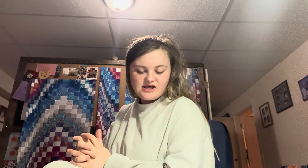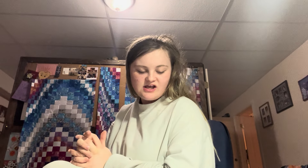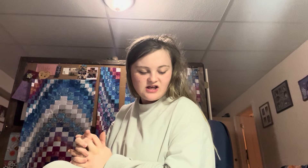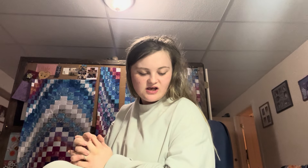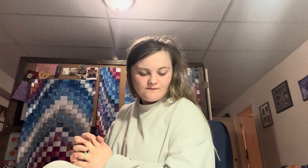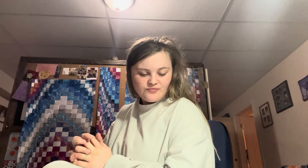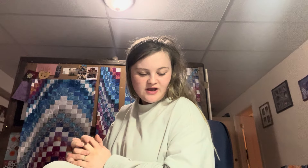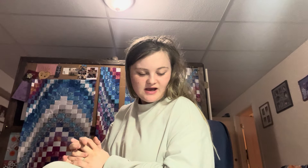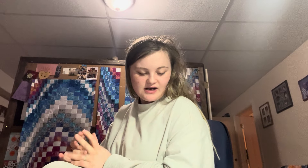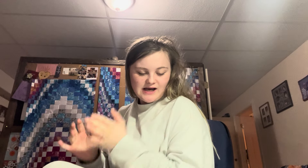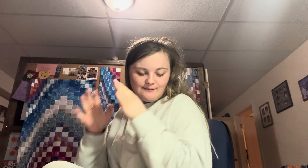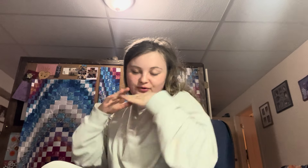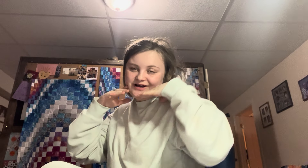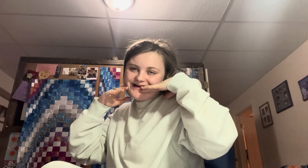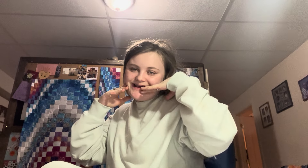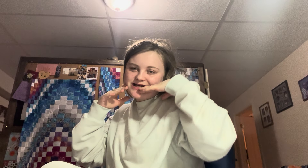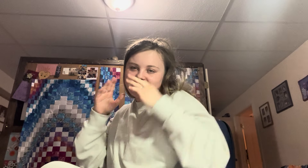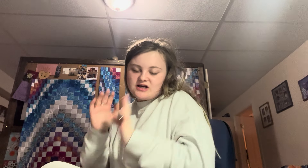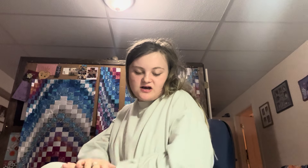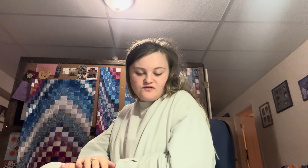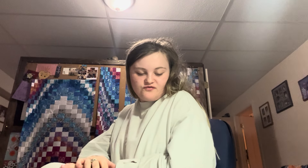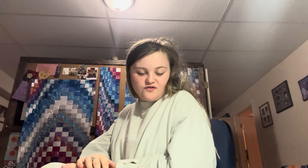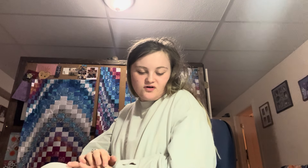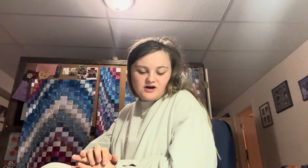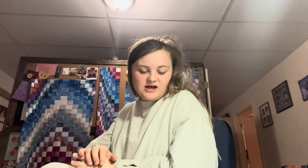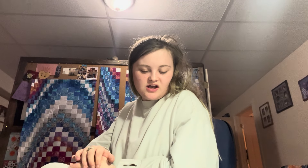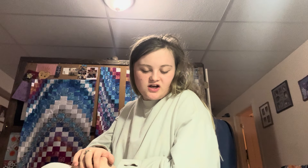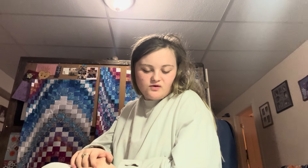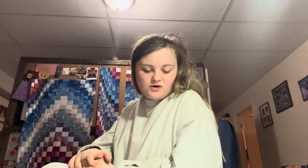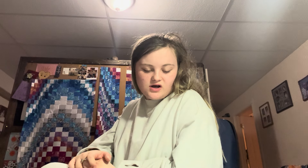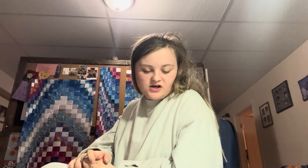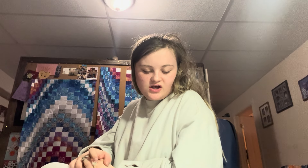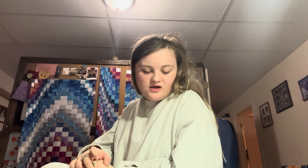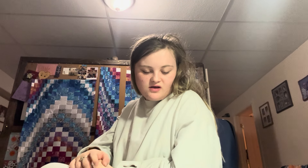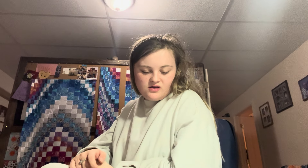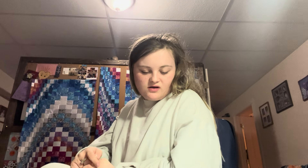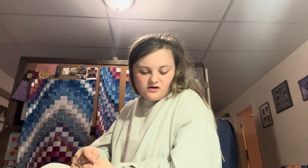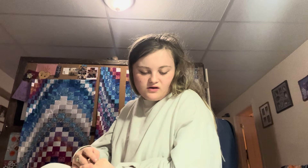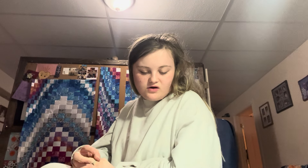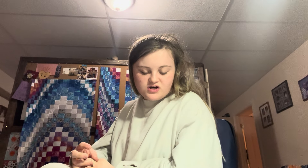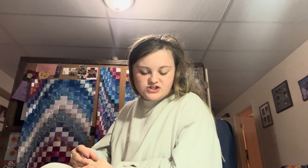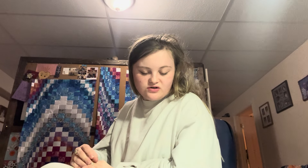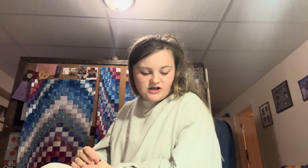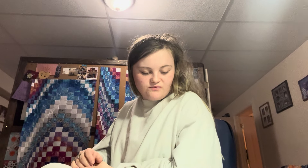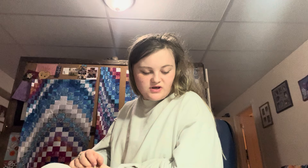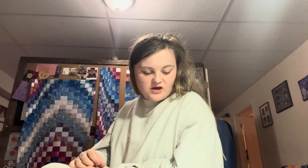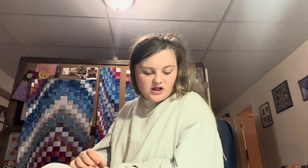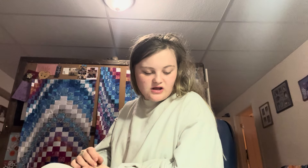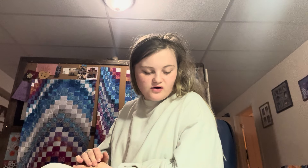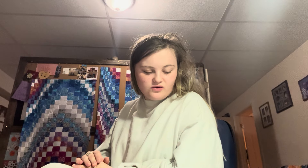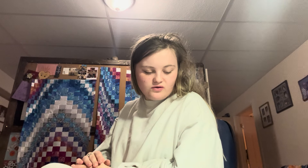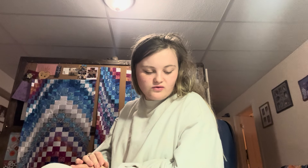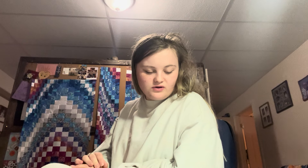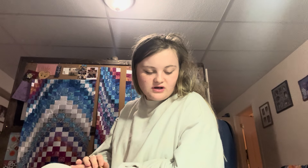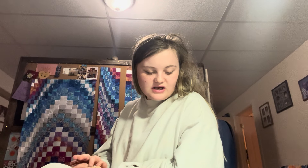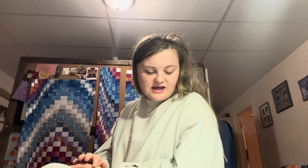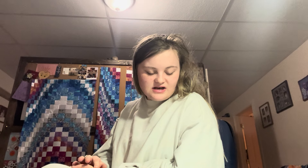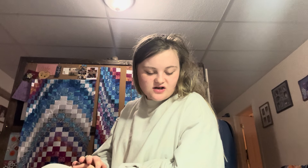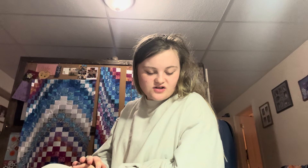pretty, and I'm pretty enough for anyone. Could you leave me alone and not use